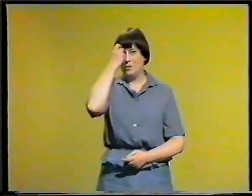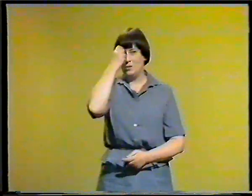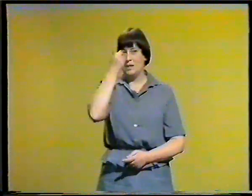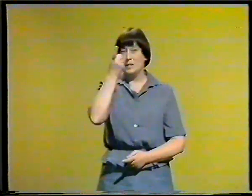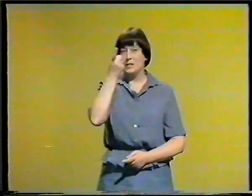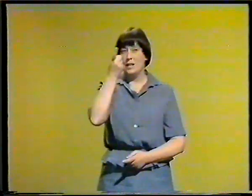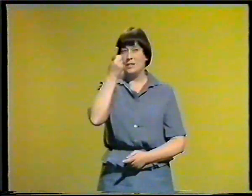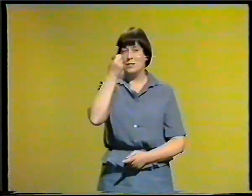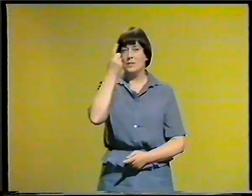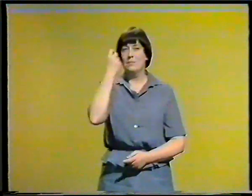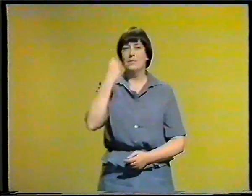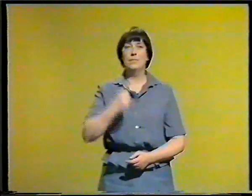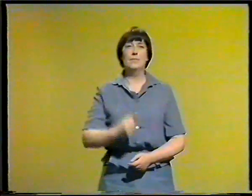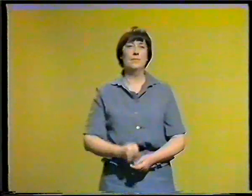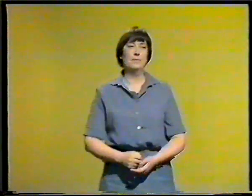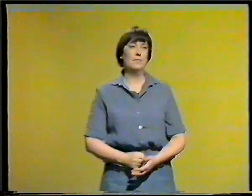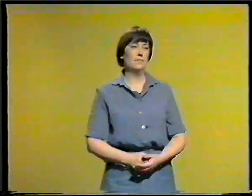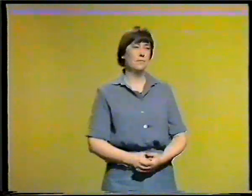To understand.